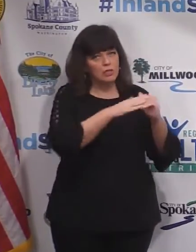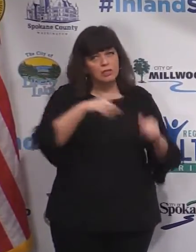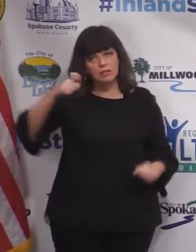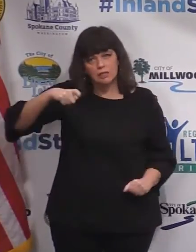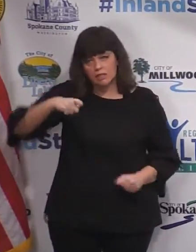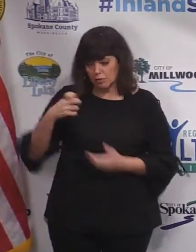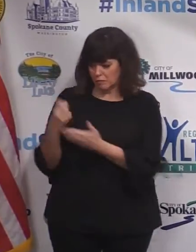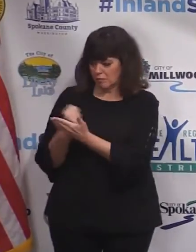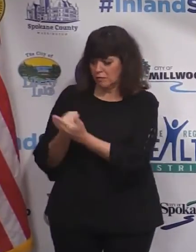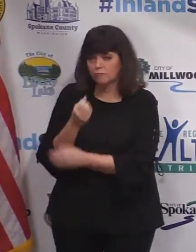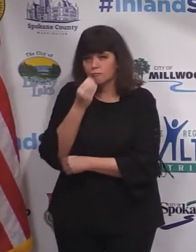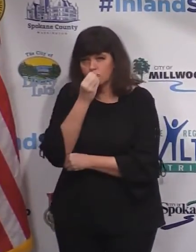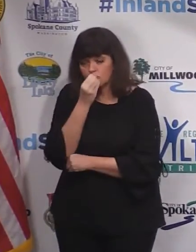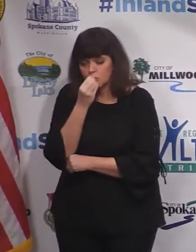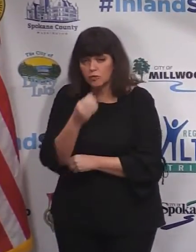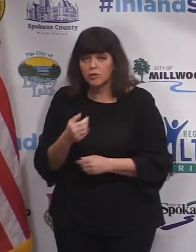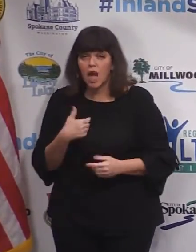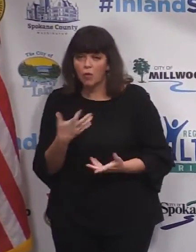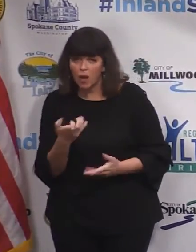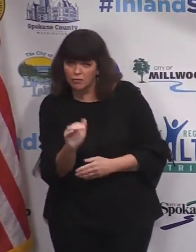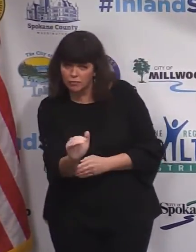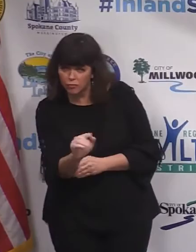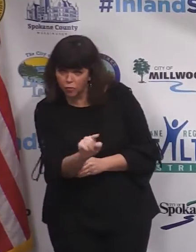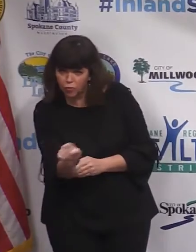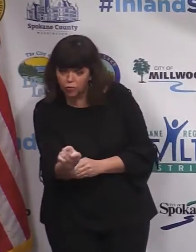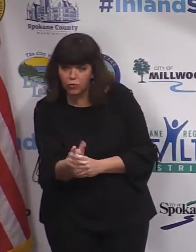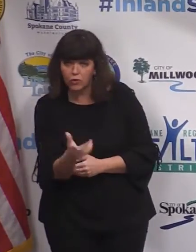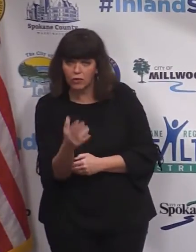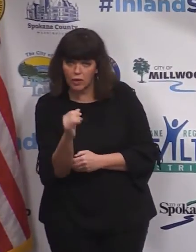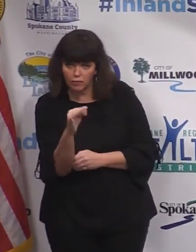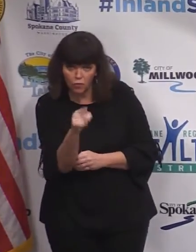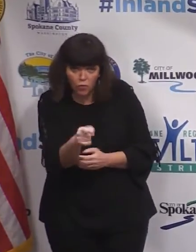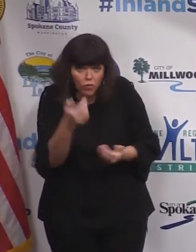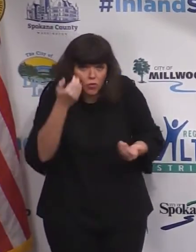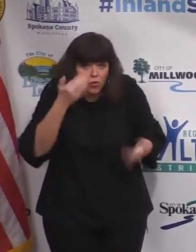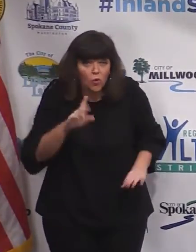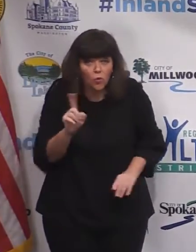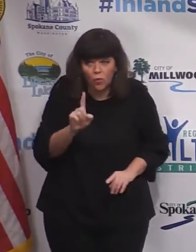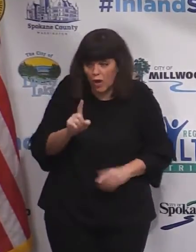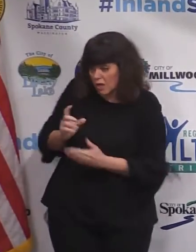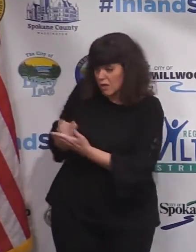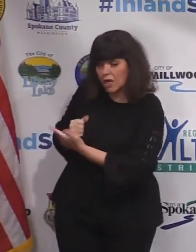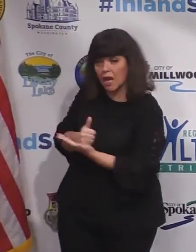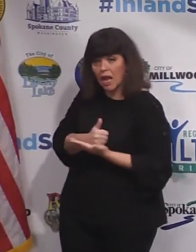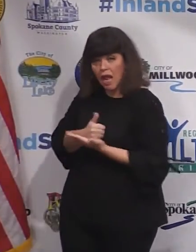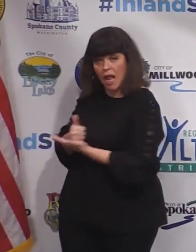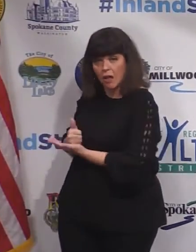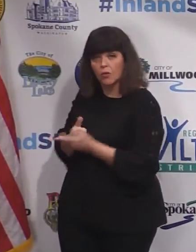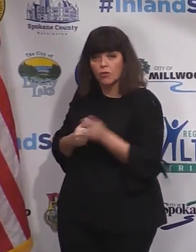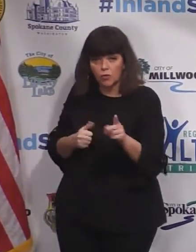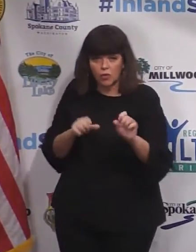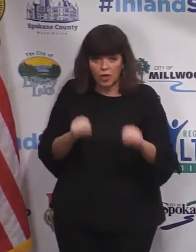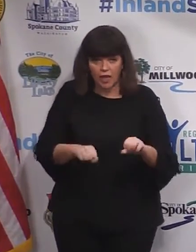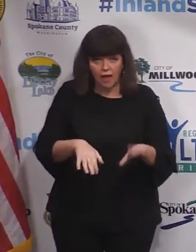if you or people you know aren't sure where to go to learn more about your food bank options, to use the online form that you can find at